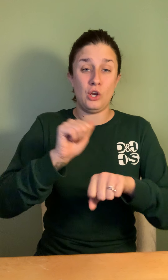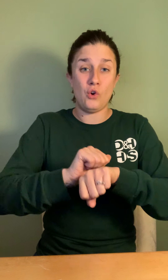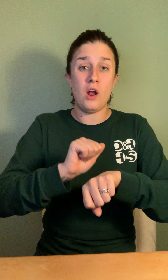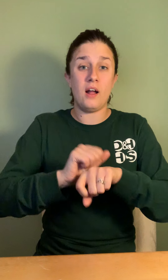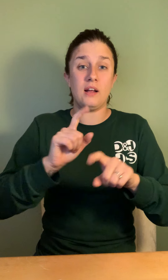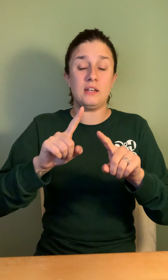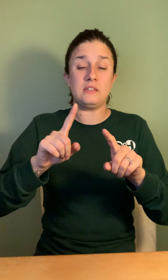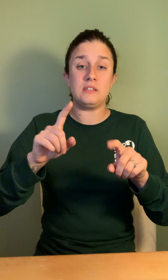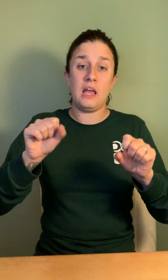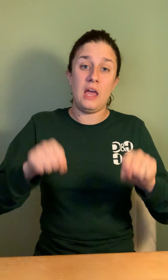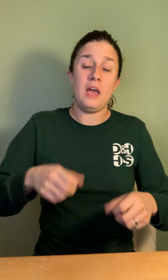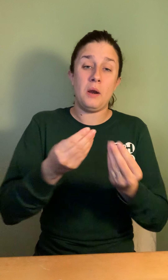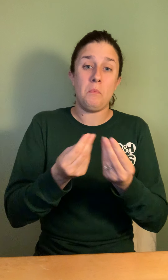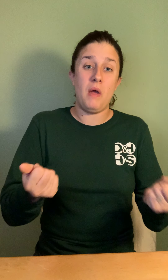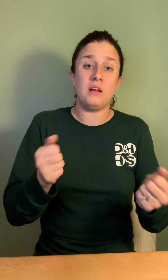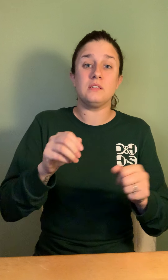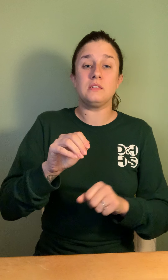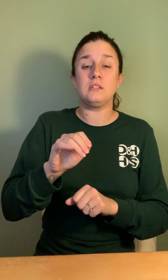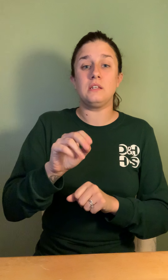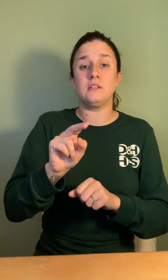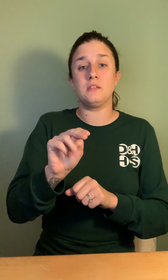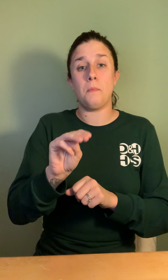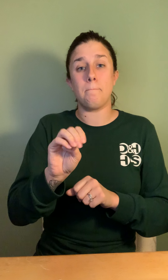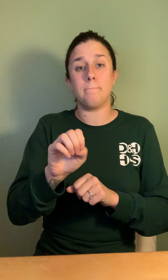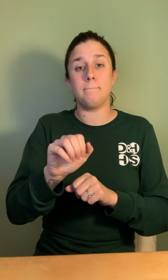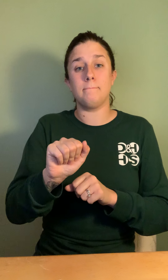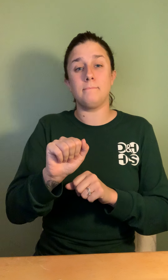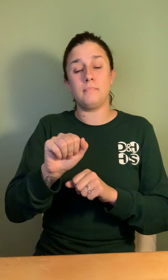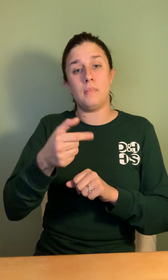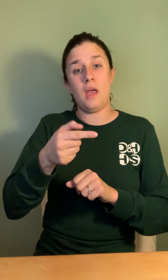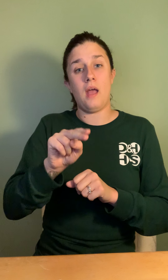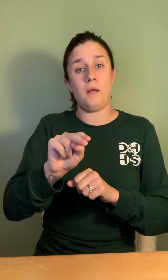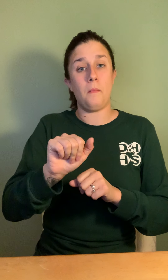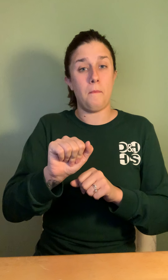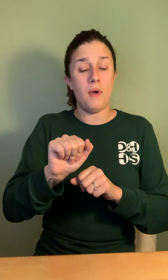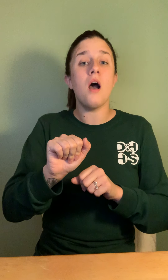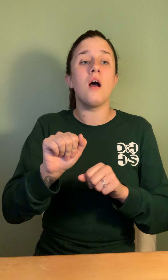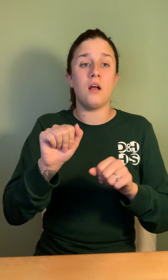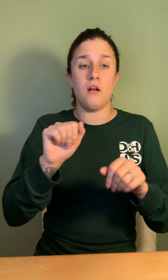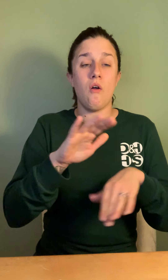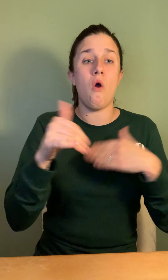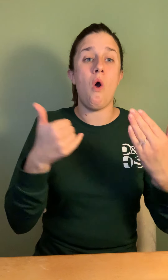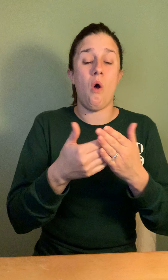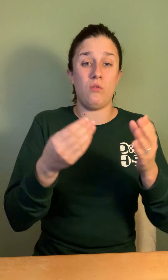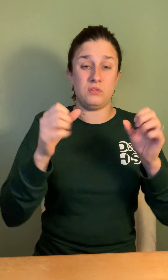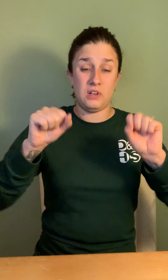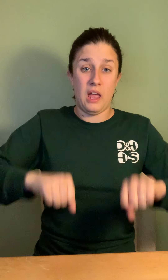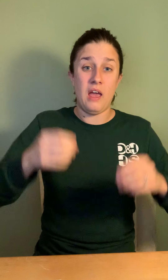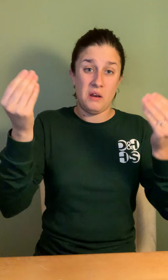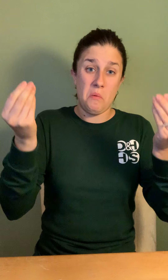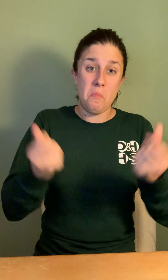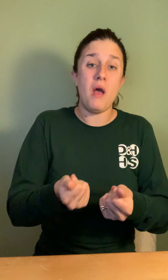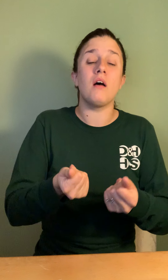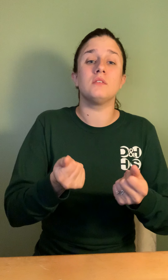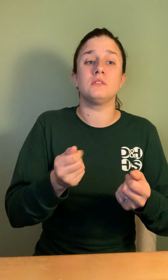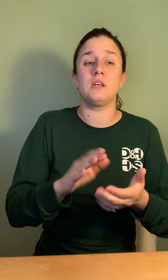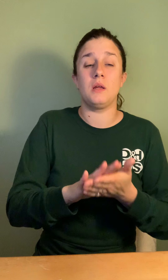an igneous rock. As seen on the chart, sedimentary, metamorphic rocks, they can all be melted and